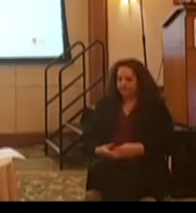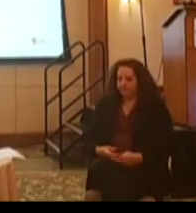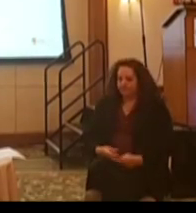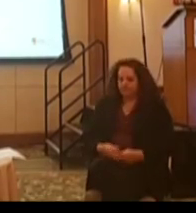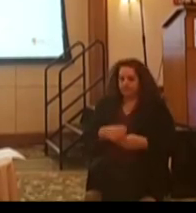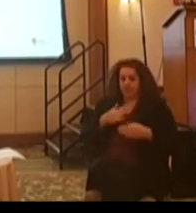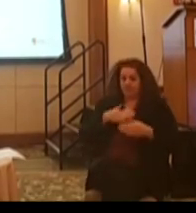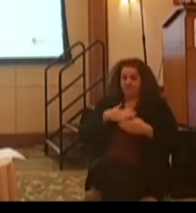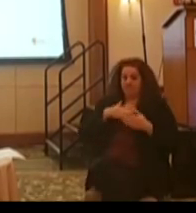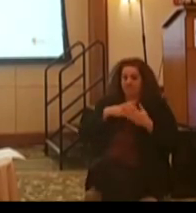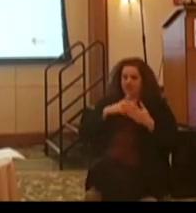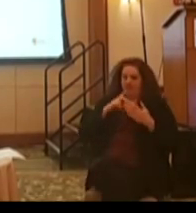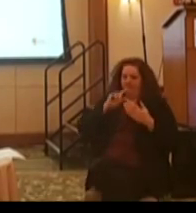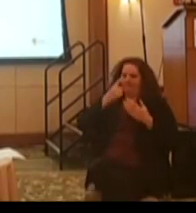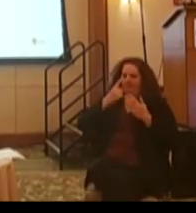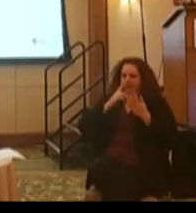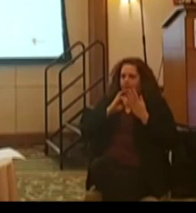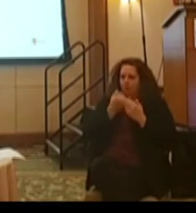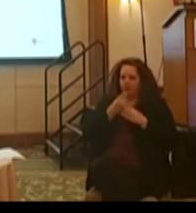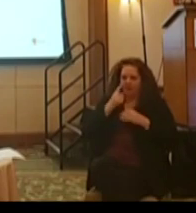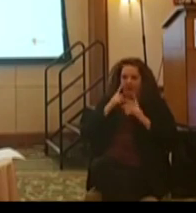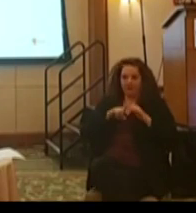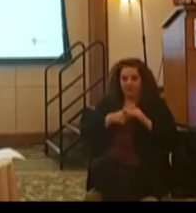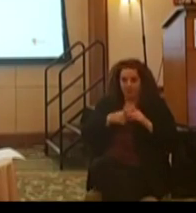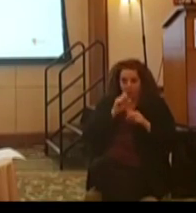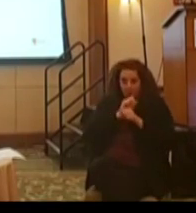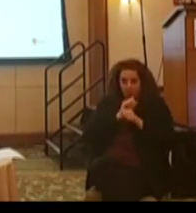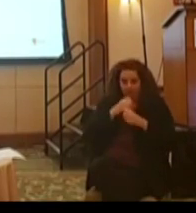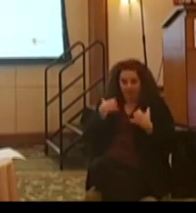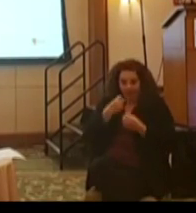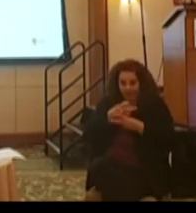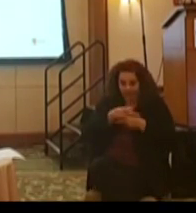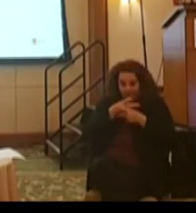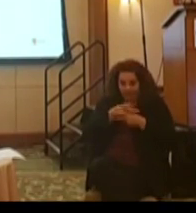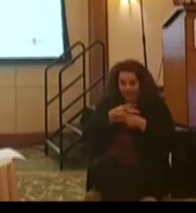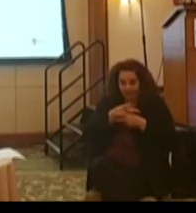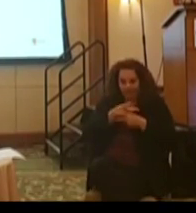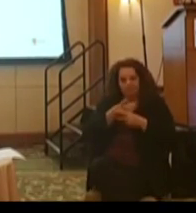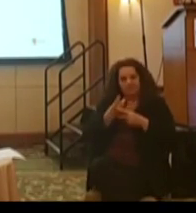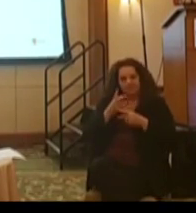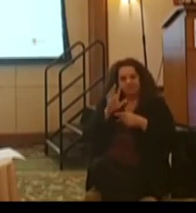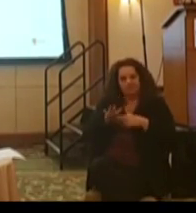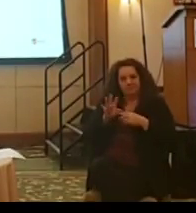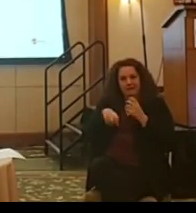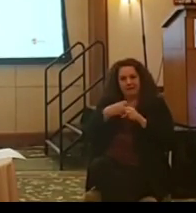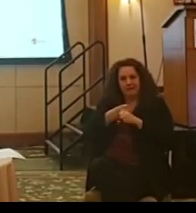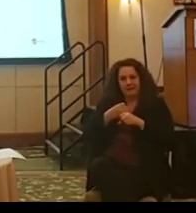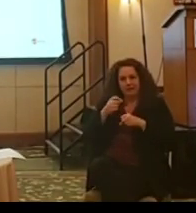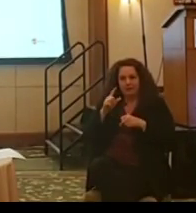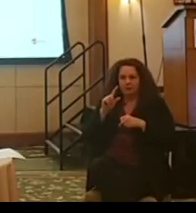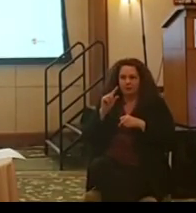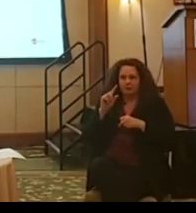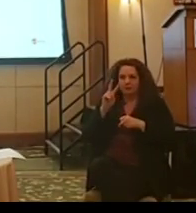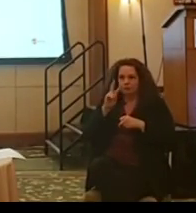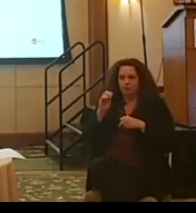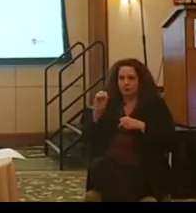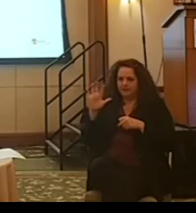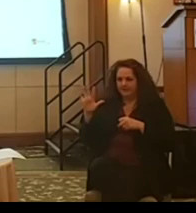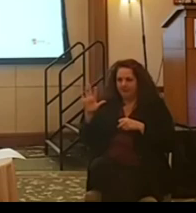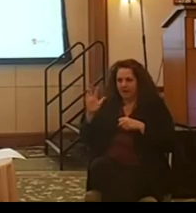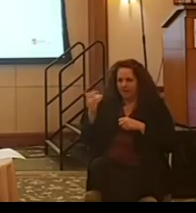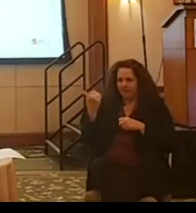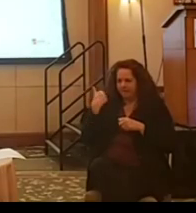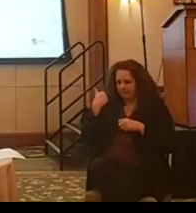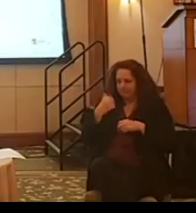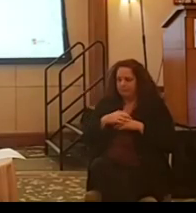worked on when I started working in healthcare, so this was around 2005, about 14, 15 years ago, was